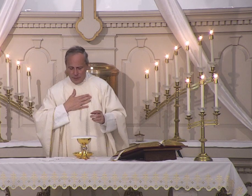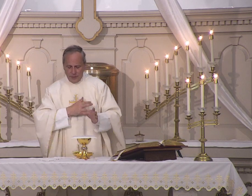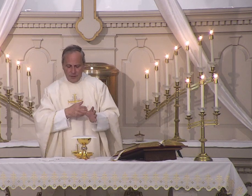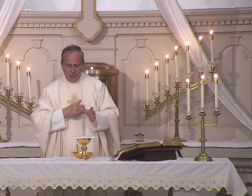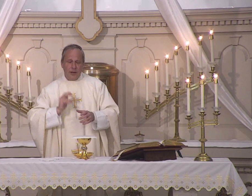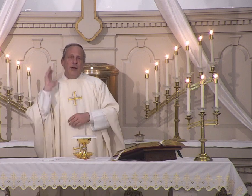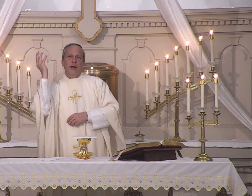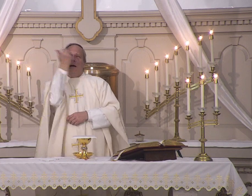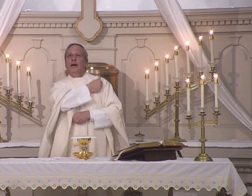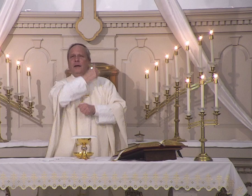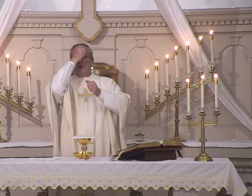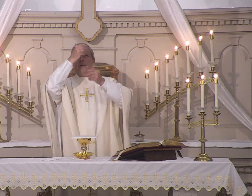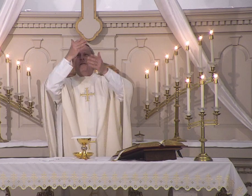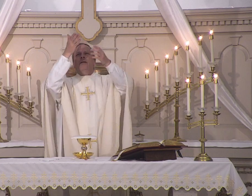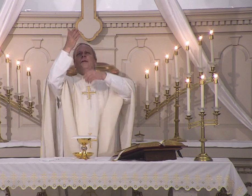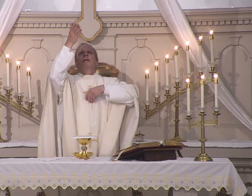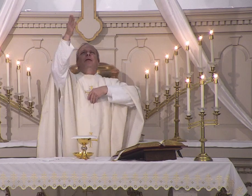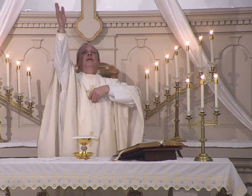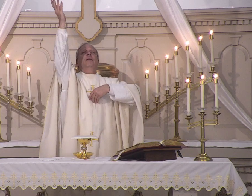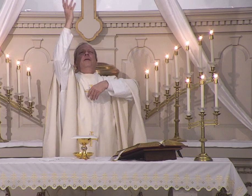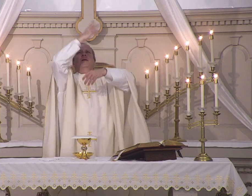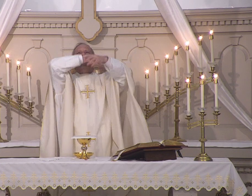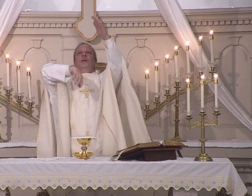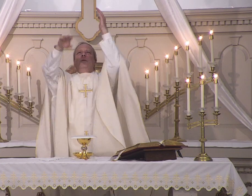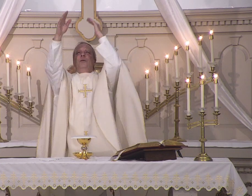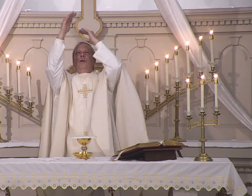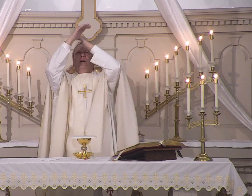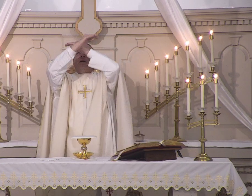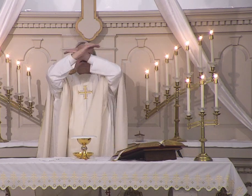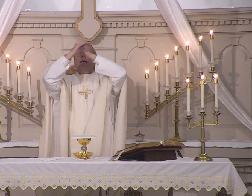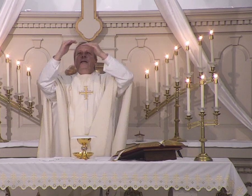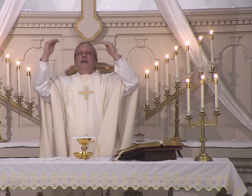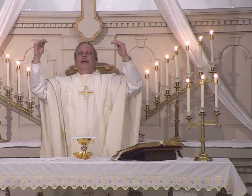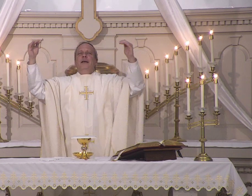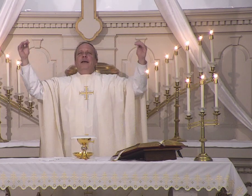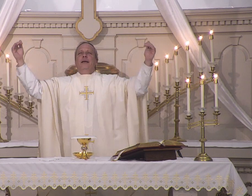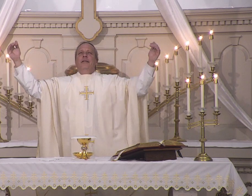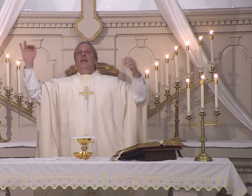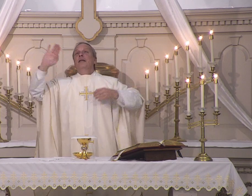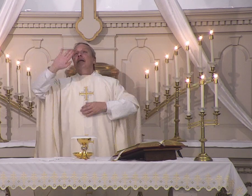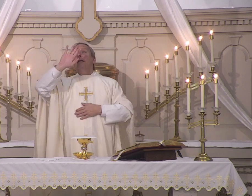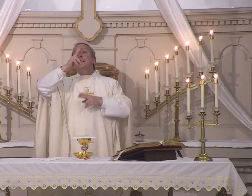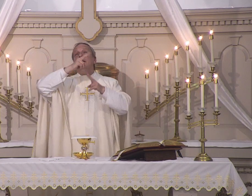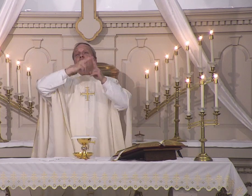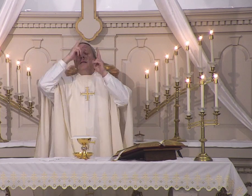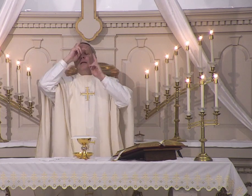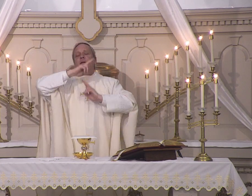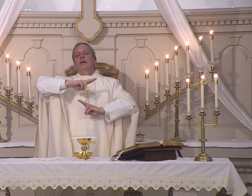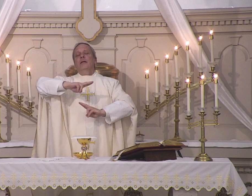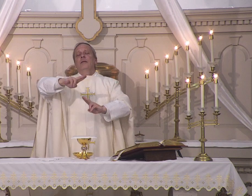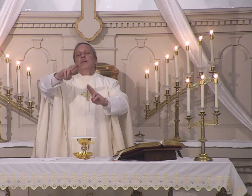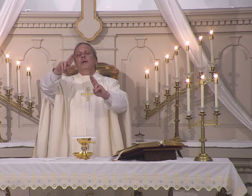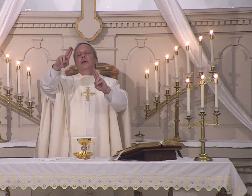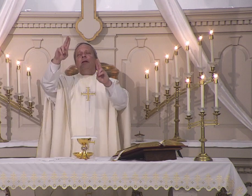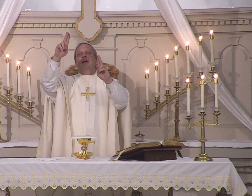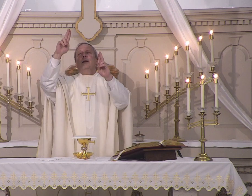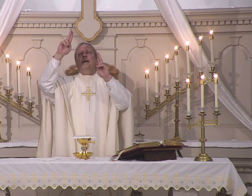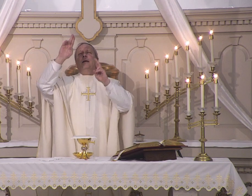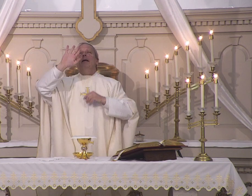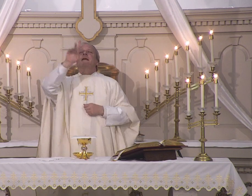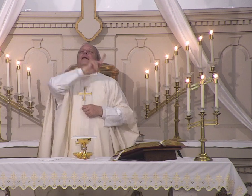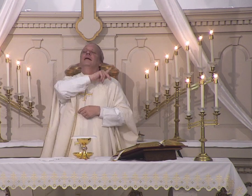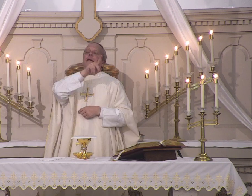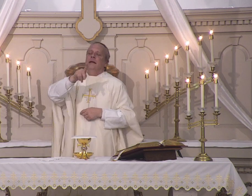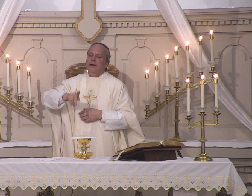say, Our Father, who art in heaven, hallowed be